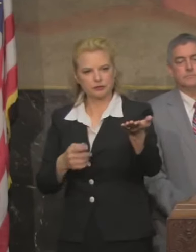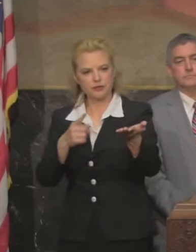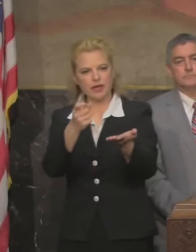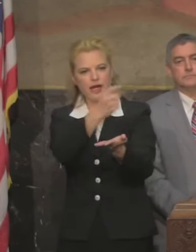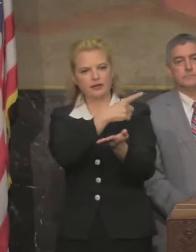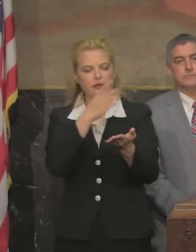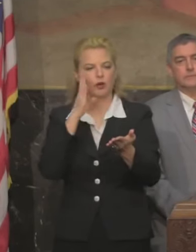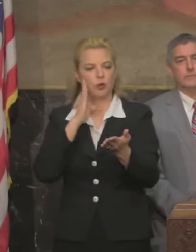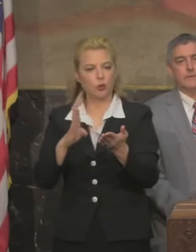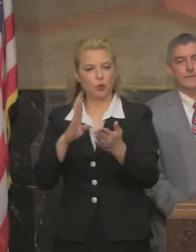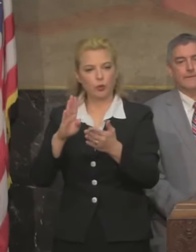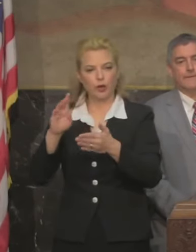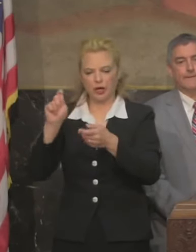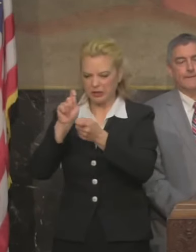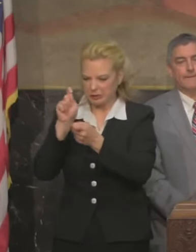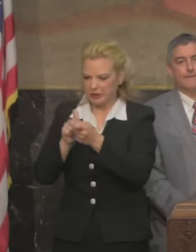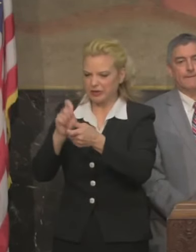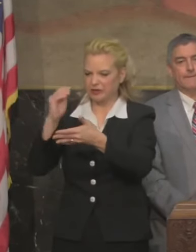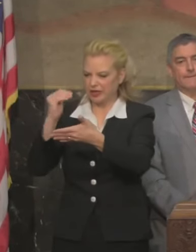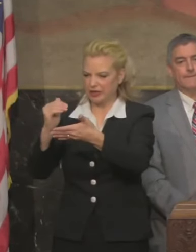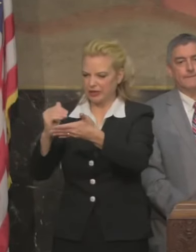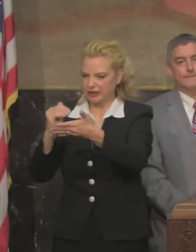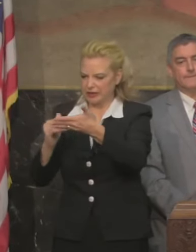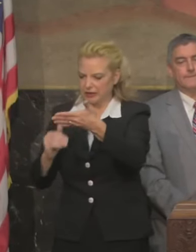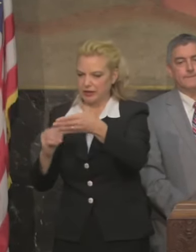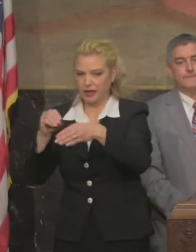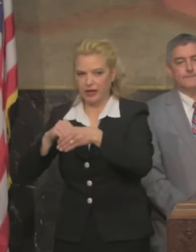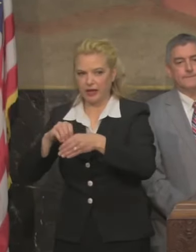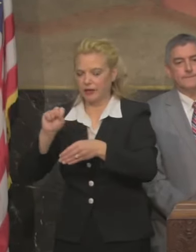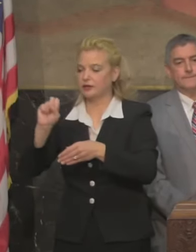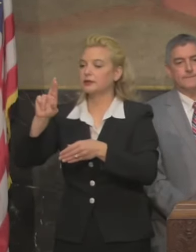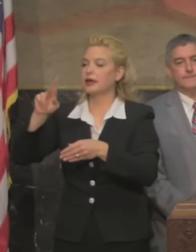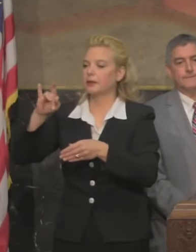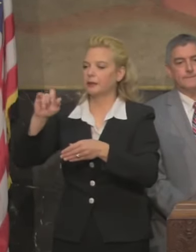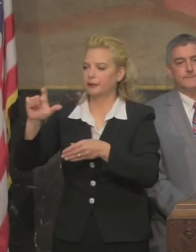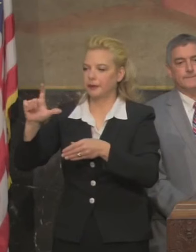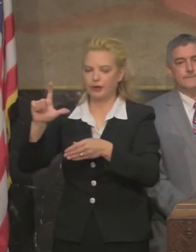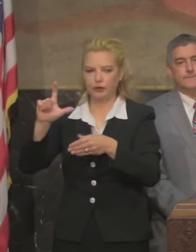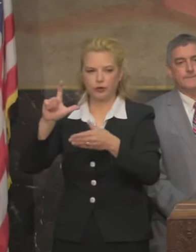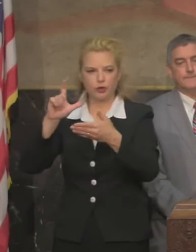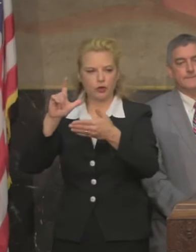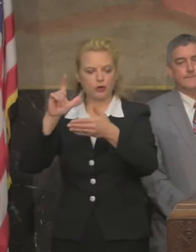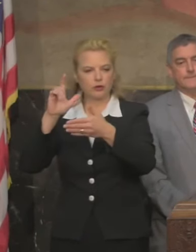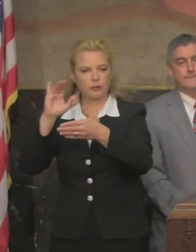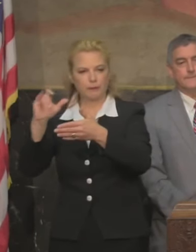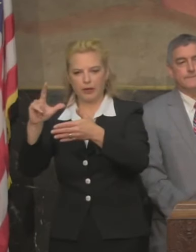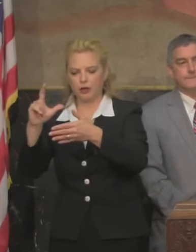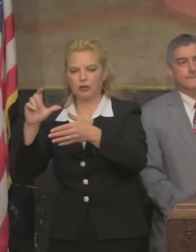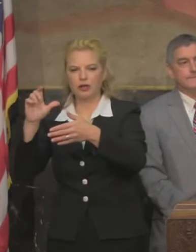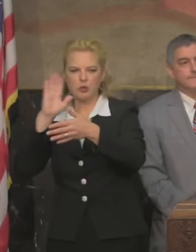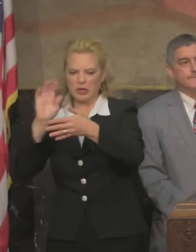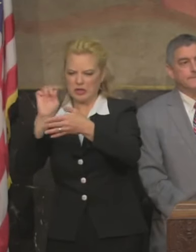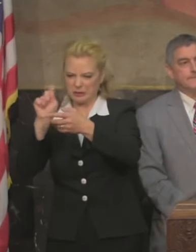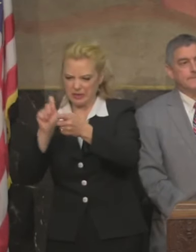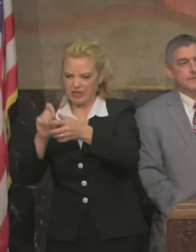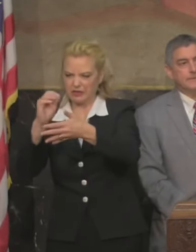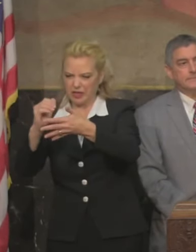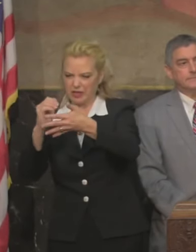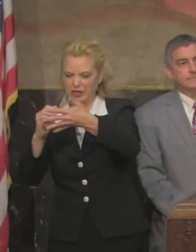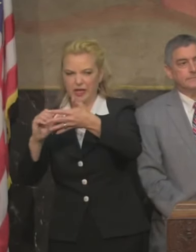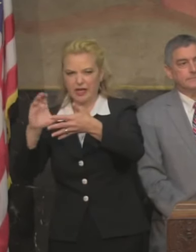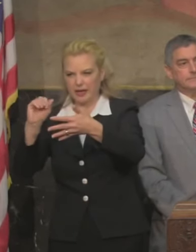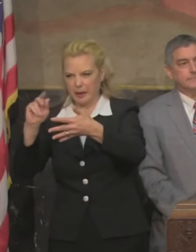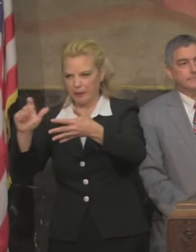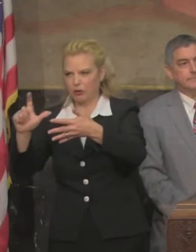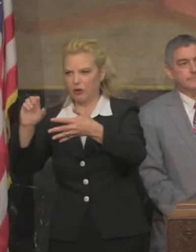supplemental bill each of the specific transportation projects, deferred maintenance projects, and capital outlay projects, so they know exactly which ones they're voting on?